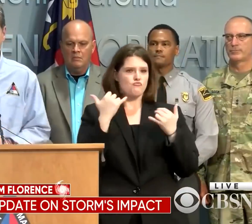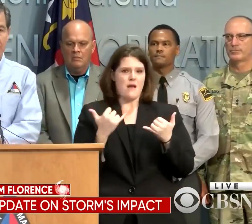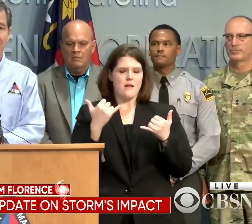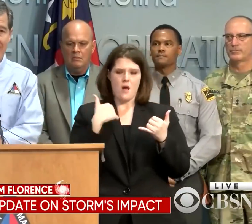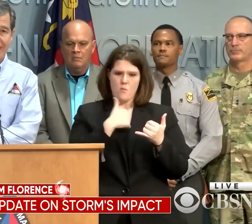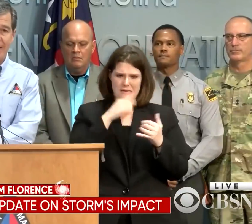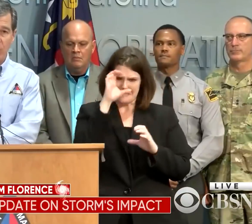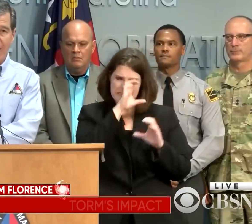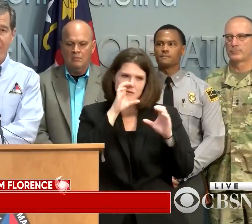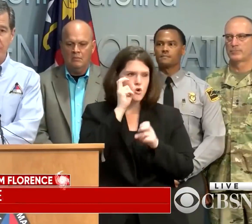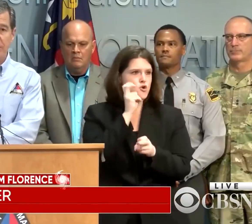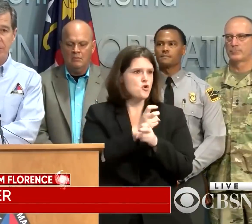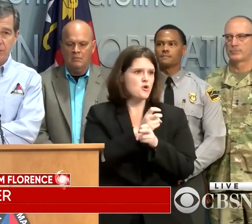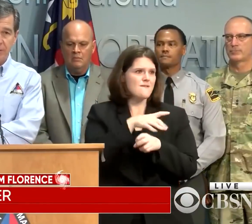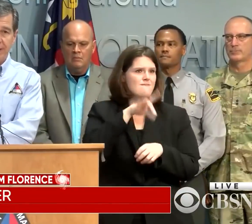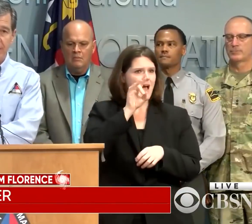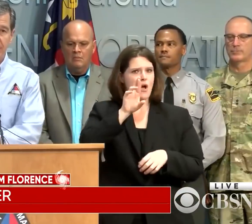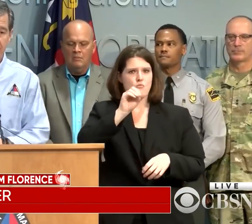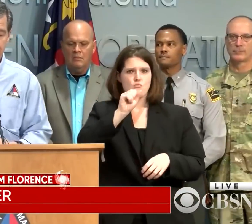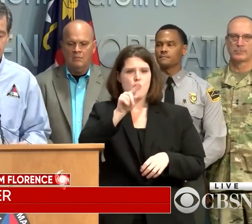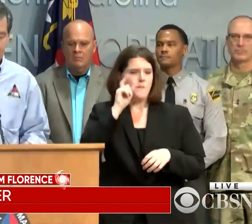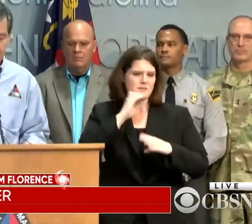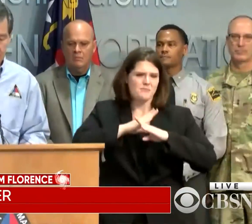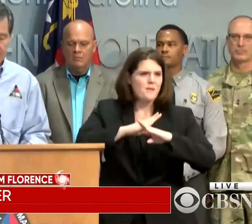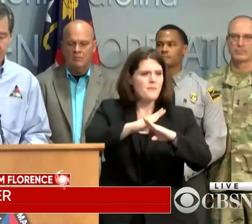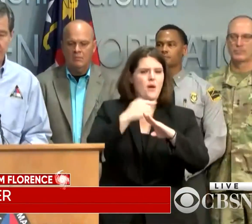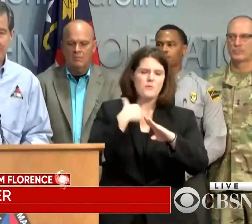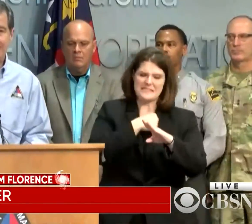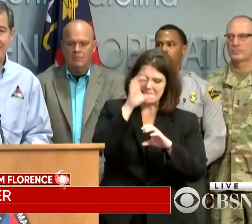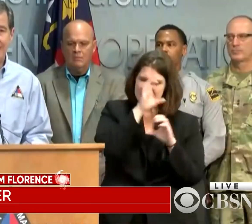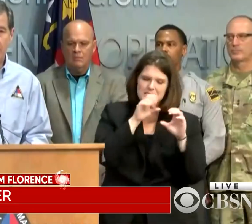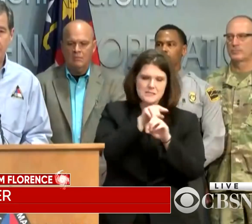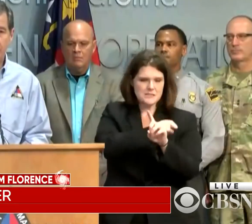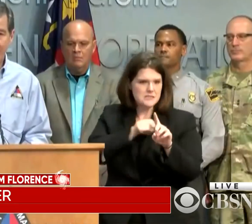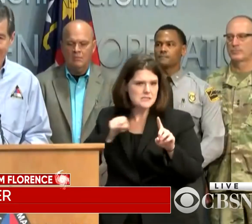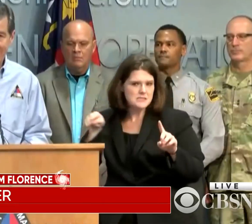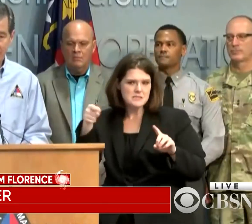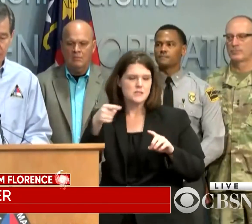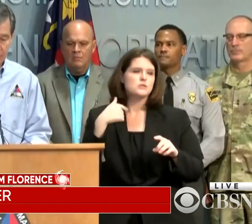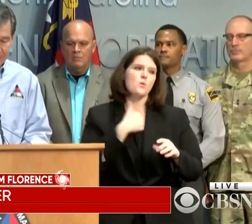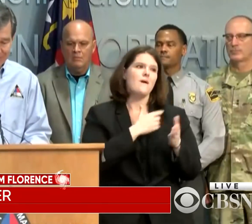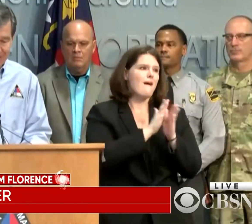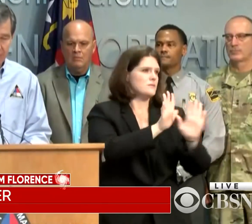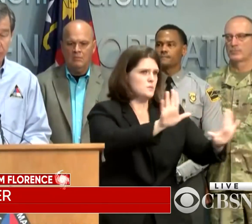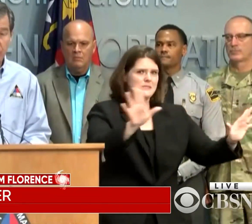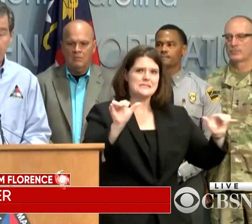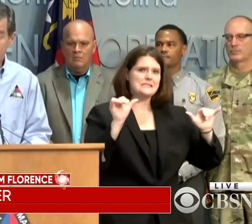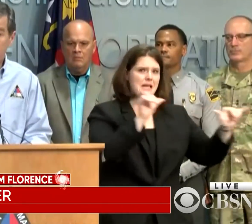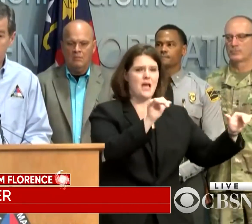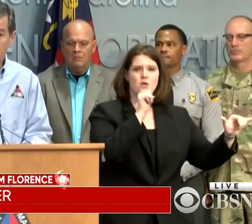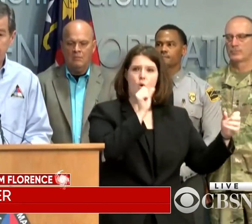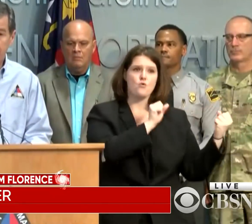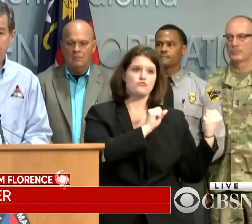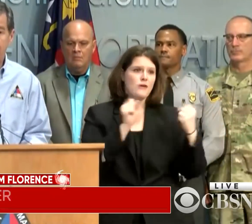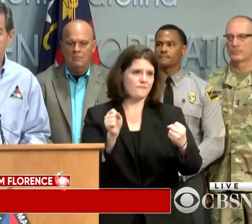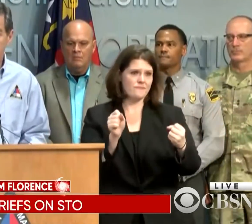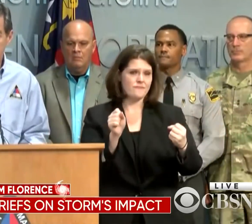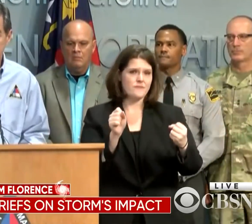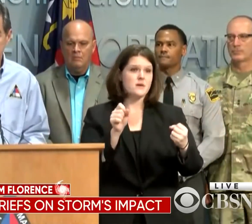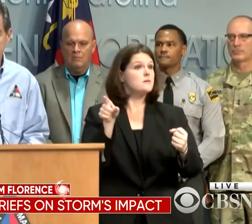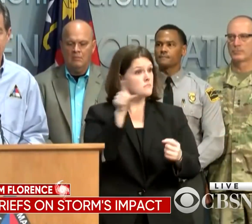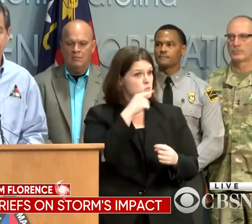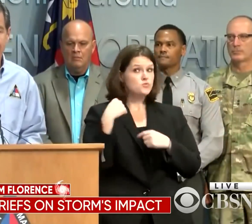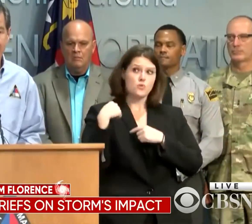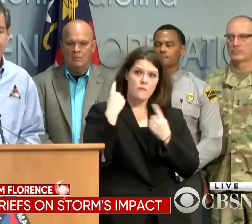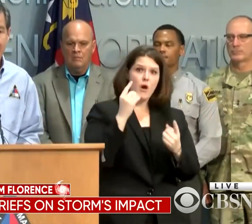time finding routes to the areas that need help. So we ask you to stay off the road. People of North Carolina have been